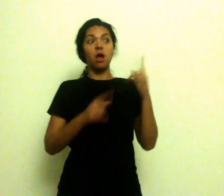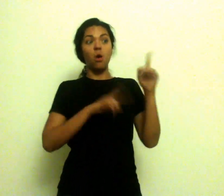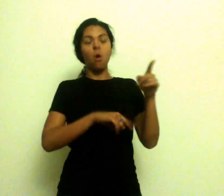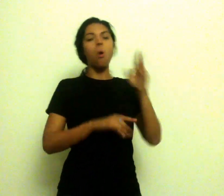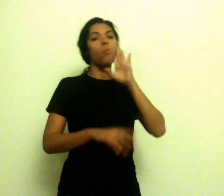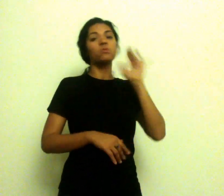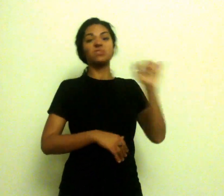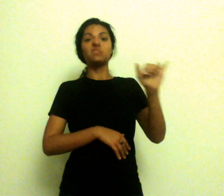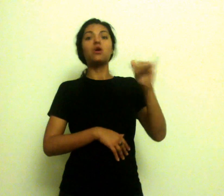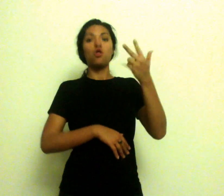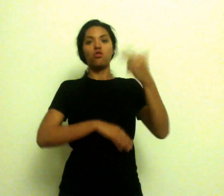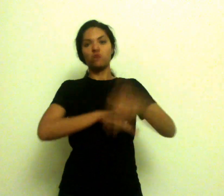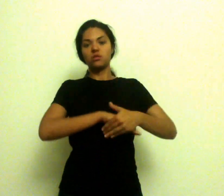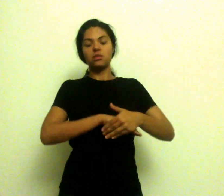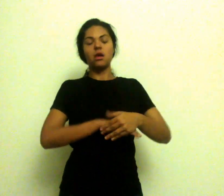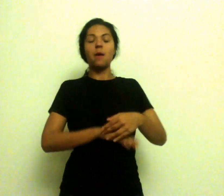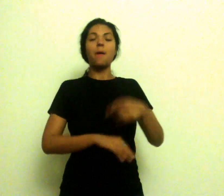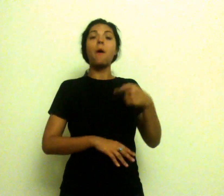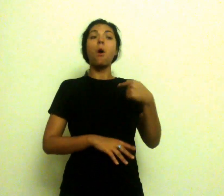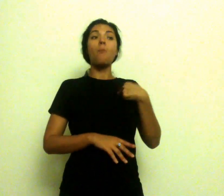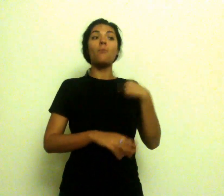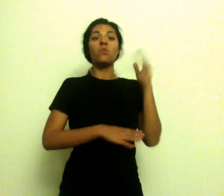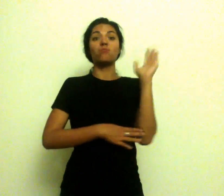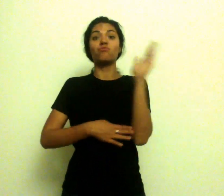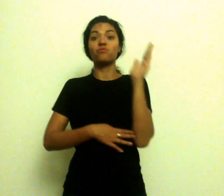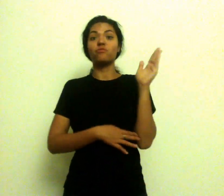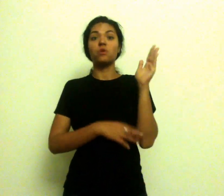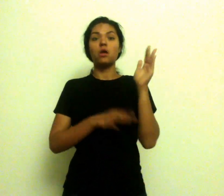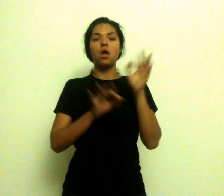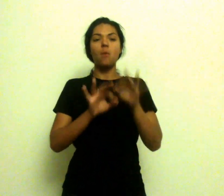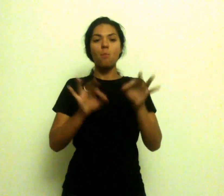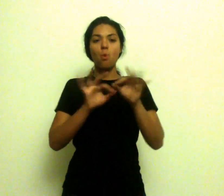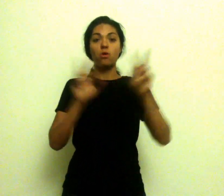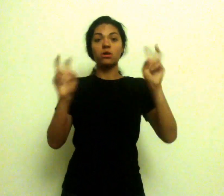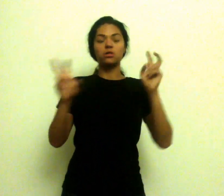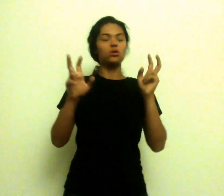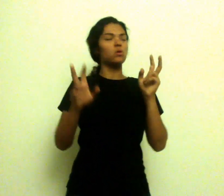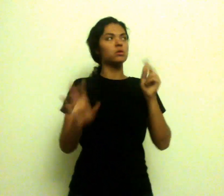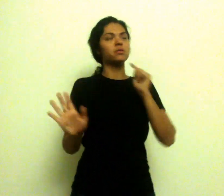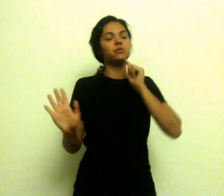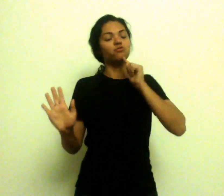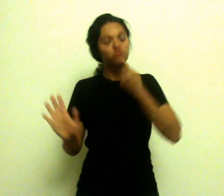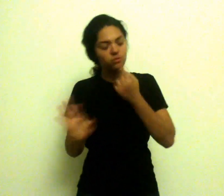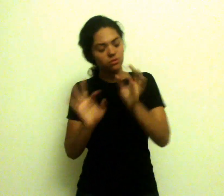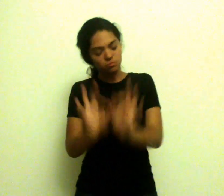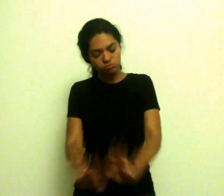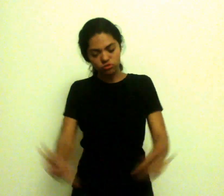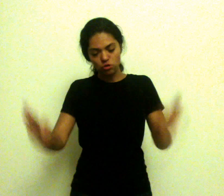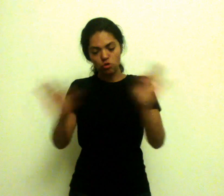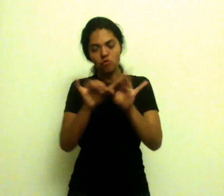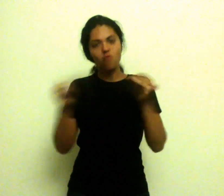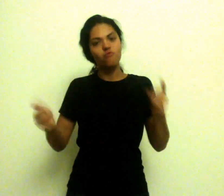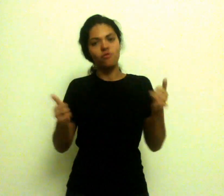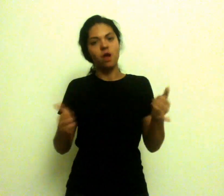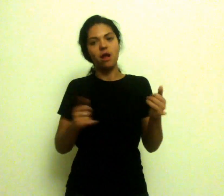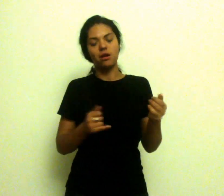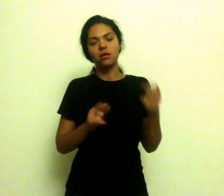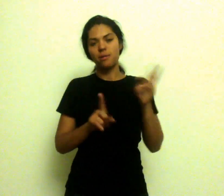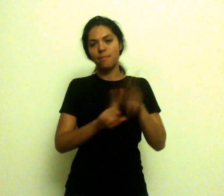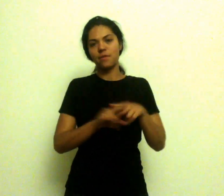addressing are truly critical for our times. We'll have other speakers like John Lennox, Abdul Murray, Nabil Qureshi. We will